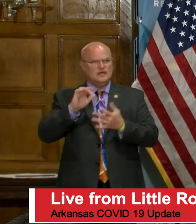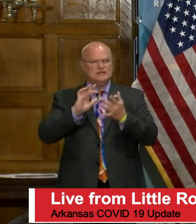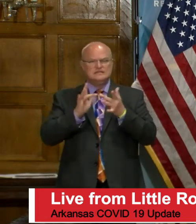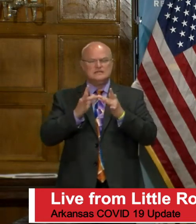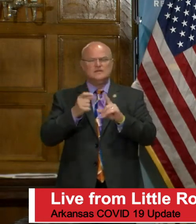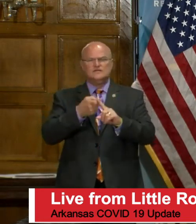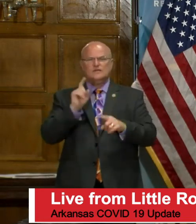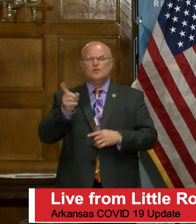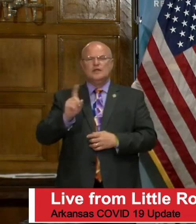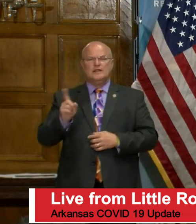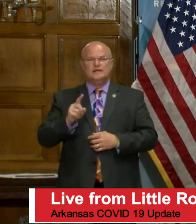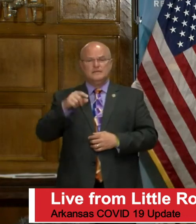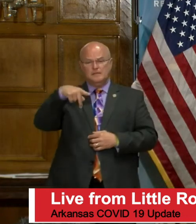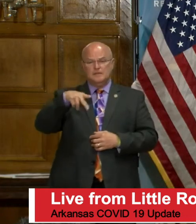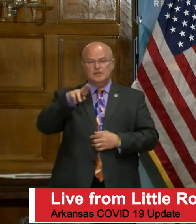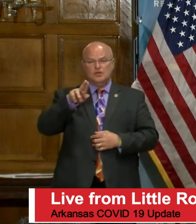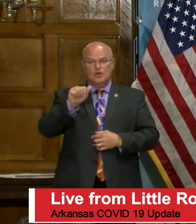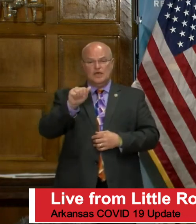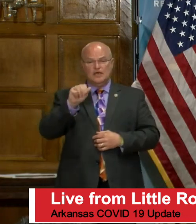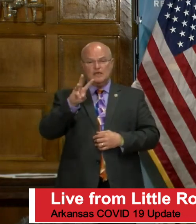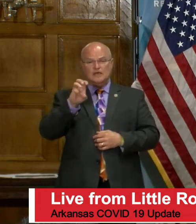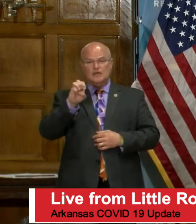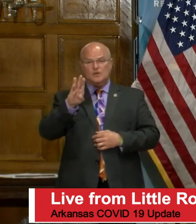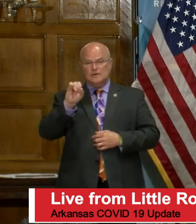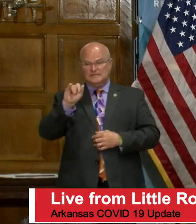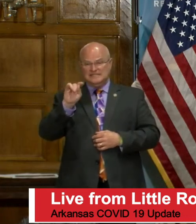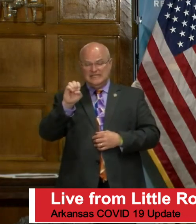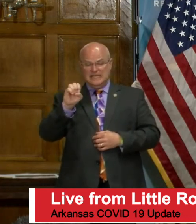from specifically? For the PUA website,